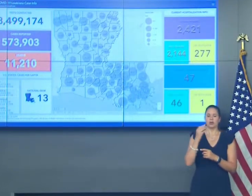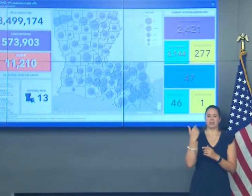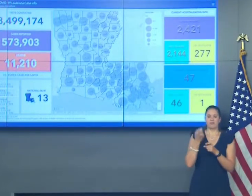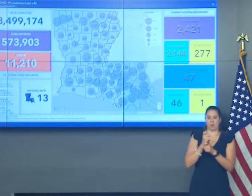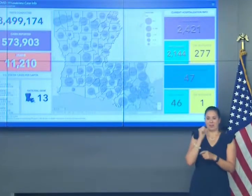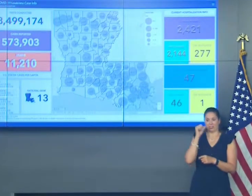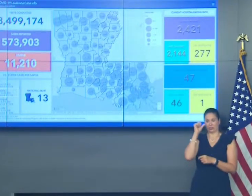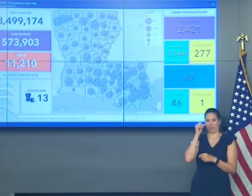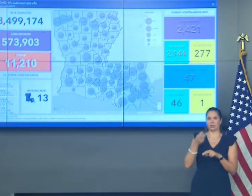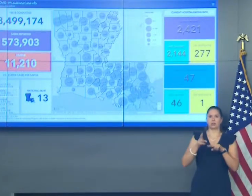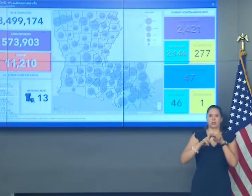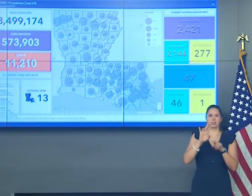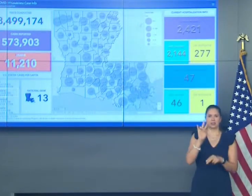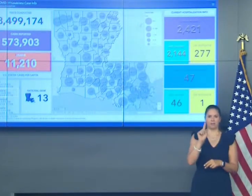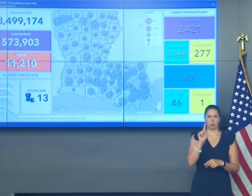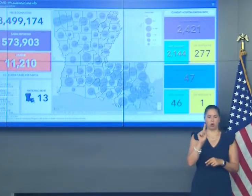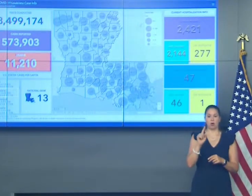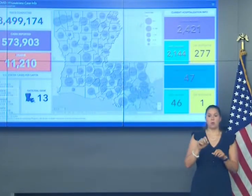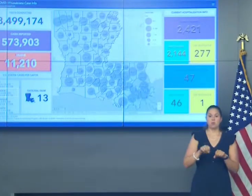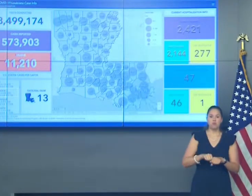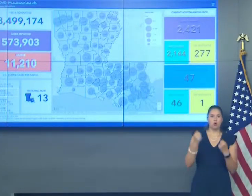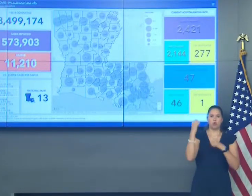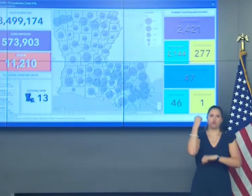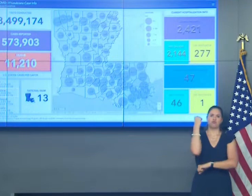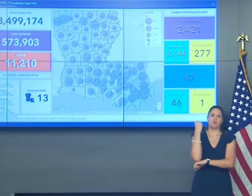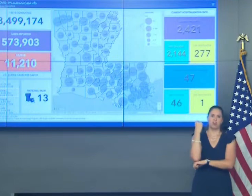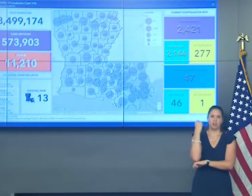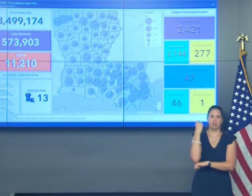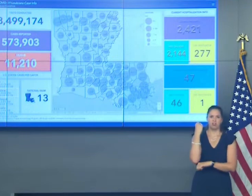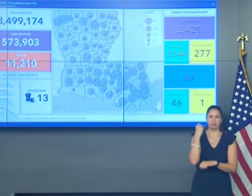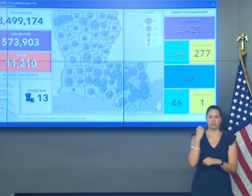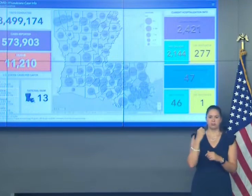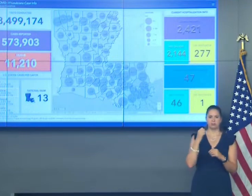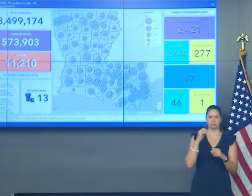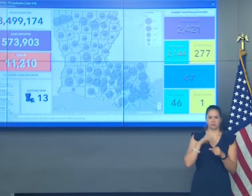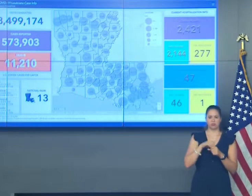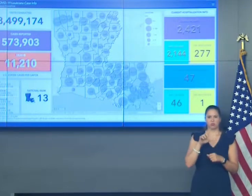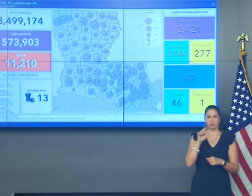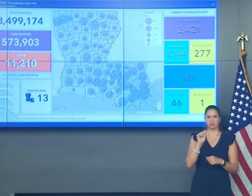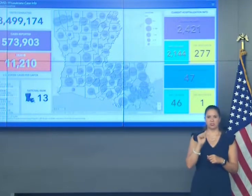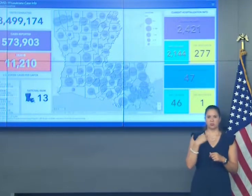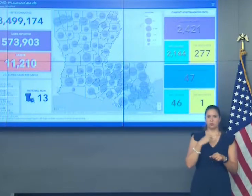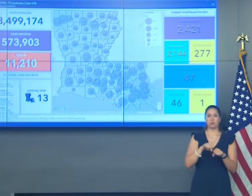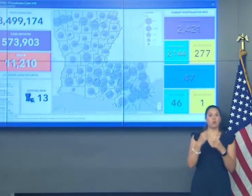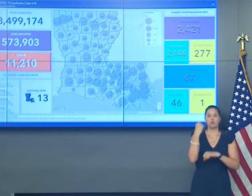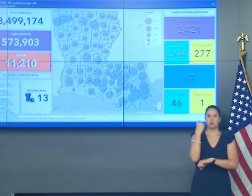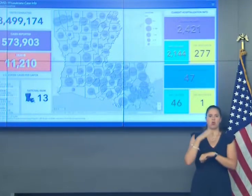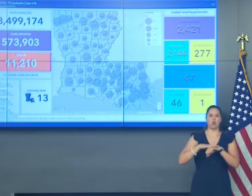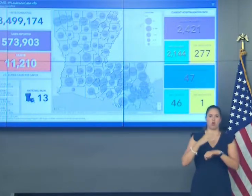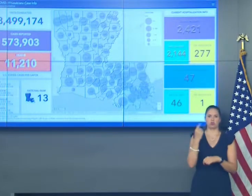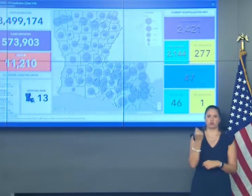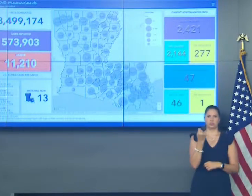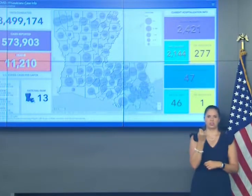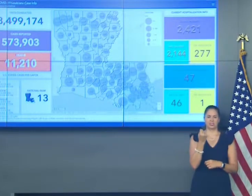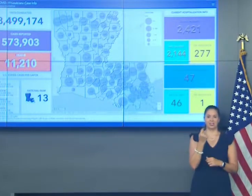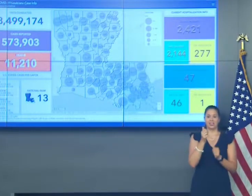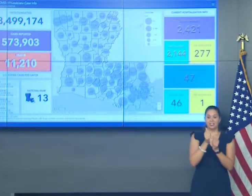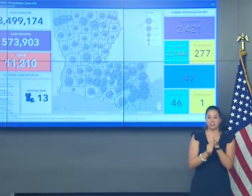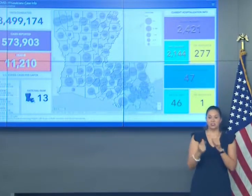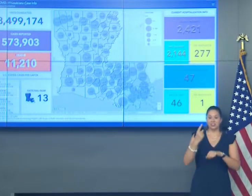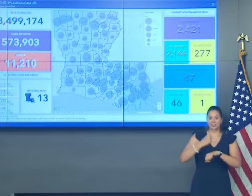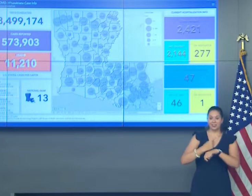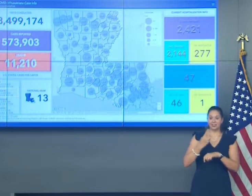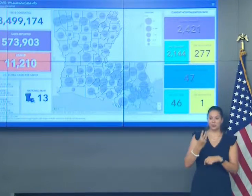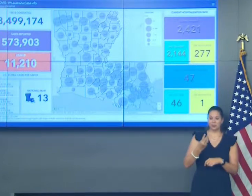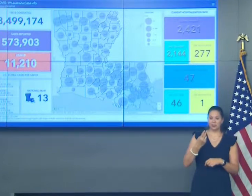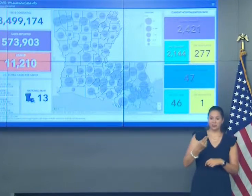yesterday. We broke the all-time record that we've had in Louisiana on Tuesday, and each day since